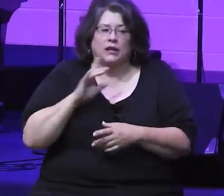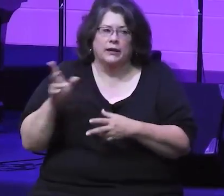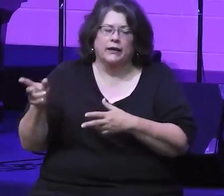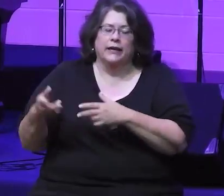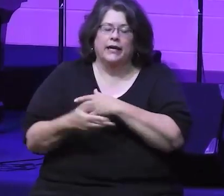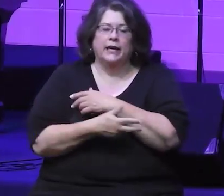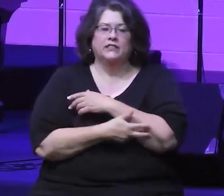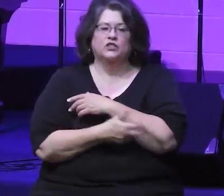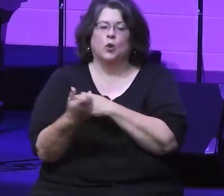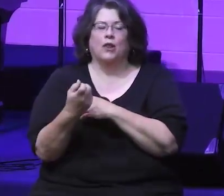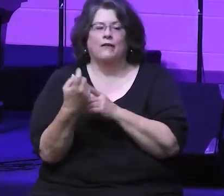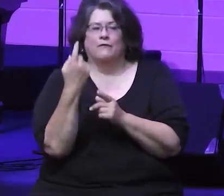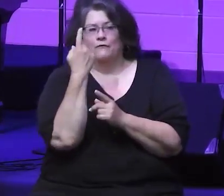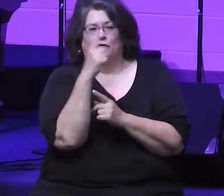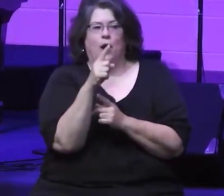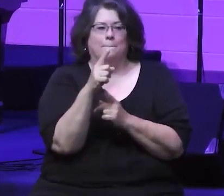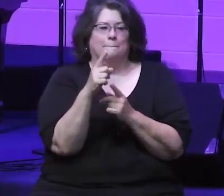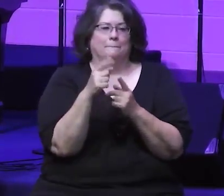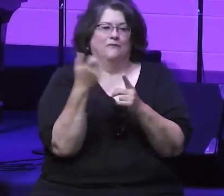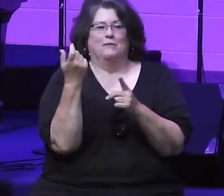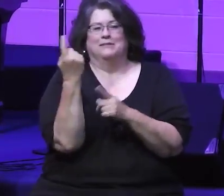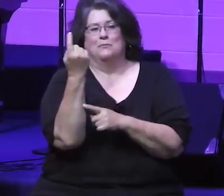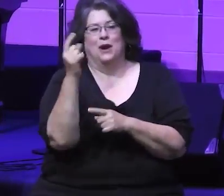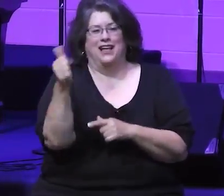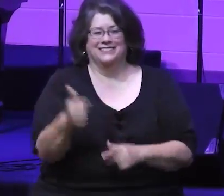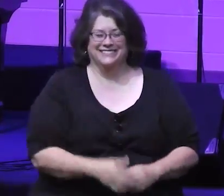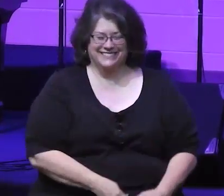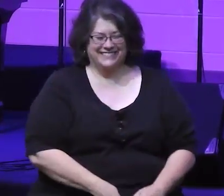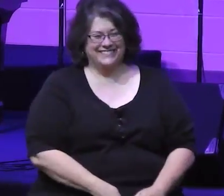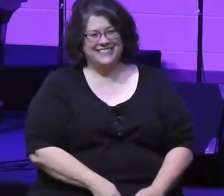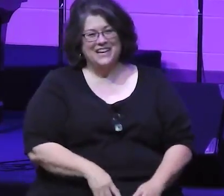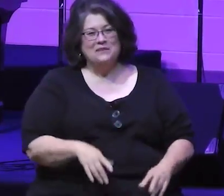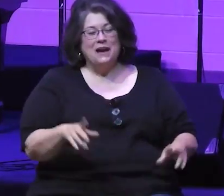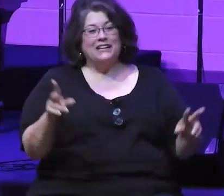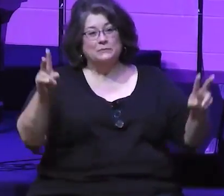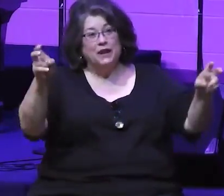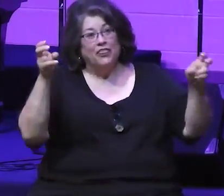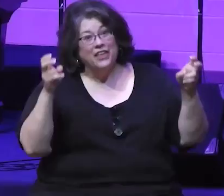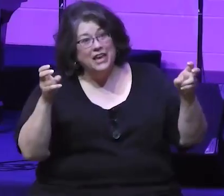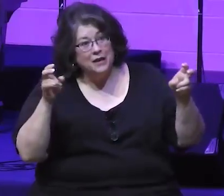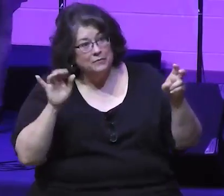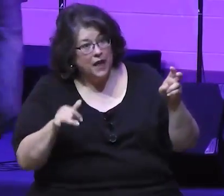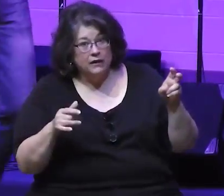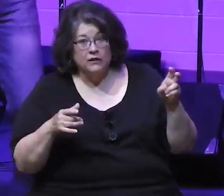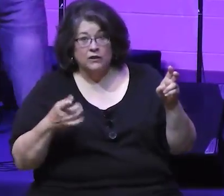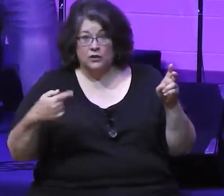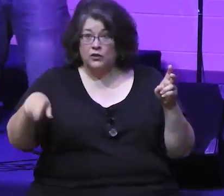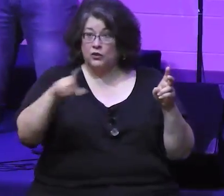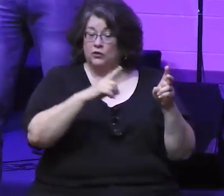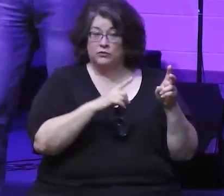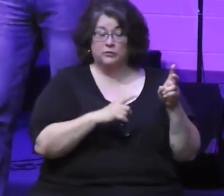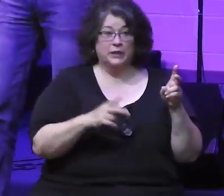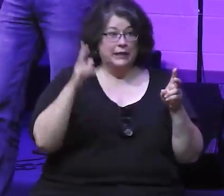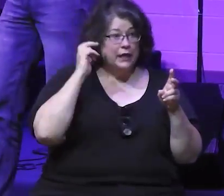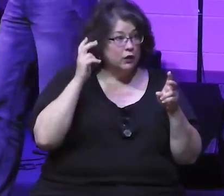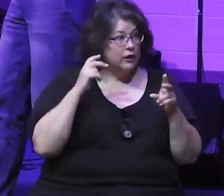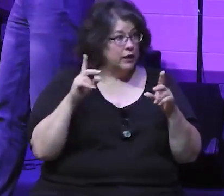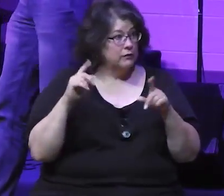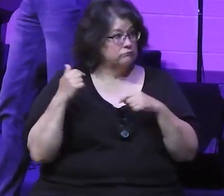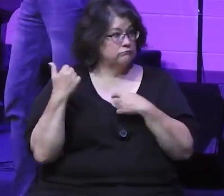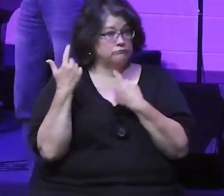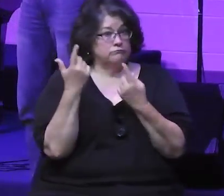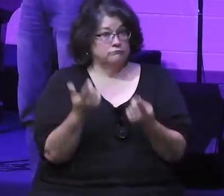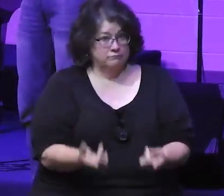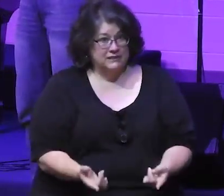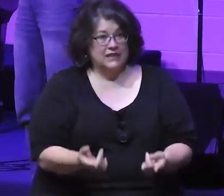didn't tell me who it was from. I just assumed it was Carl. But the point of this is, this has been a little bit of a theme, it seems, that's been running through your teaching on the parables. The parables in general are